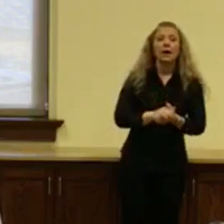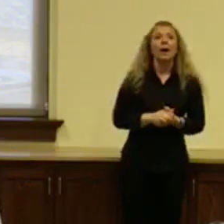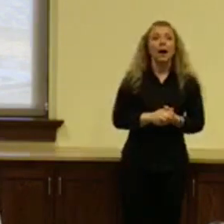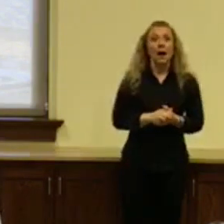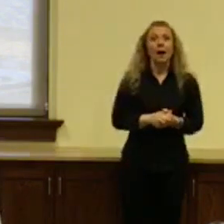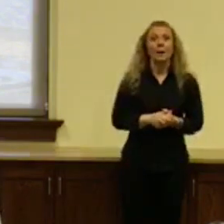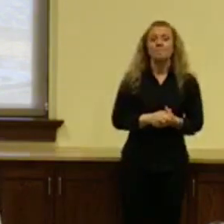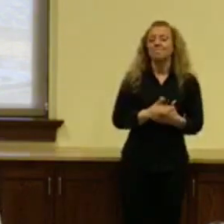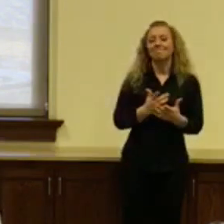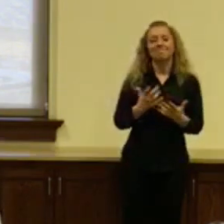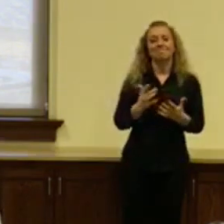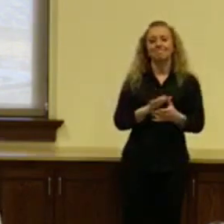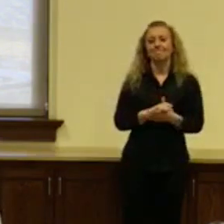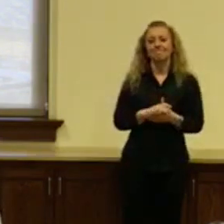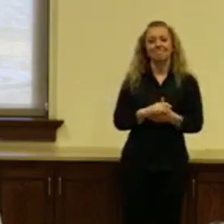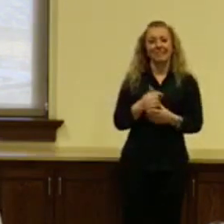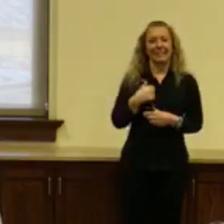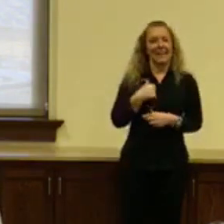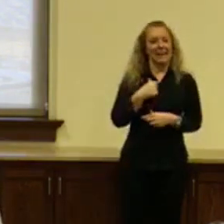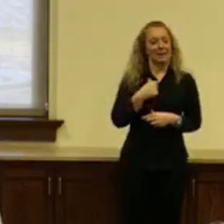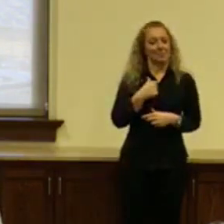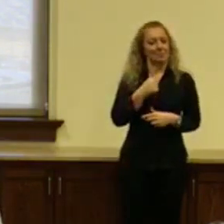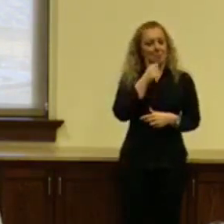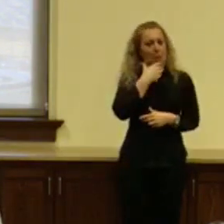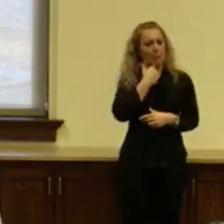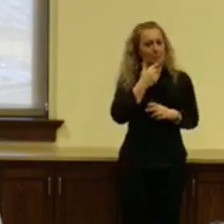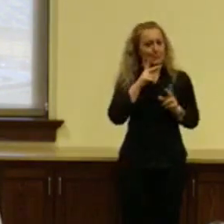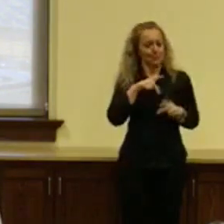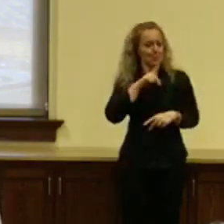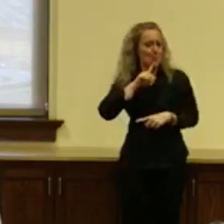I'm going to have to leave that for other people because I'm sort of new at my job